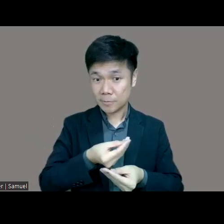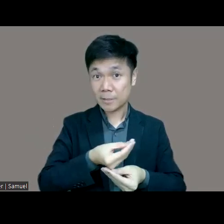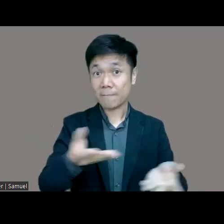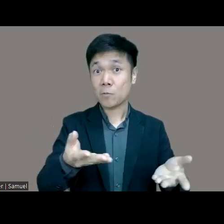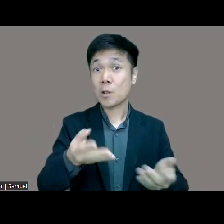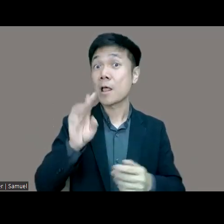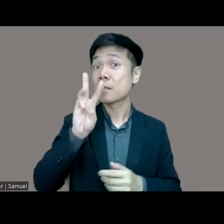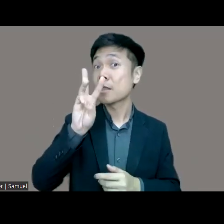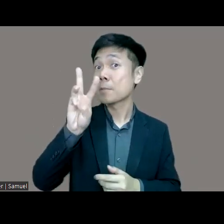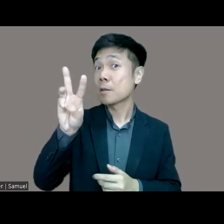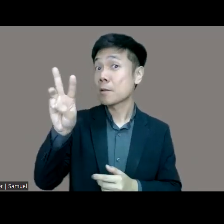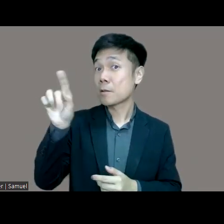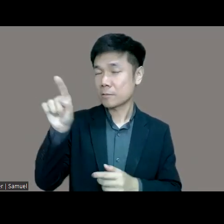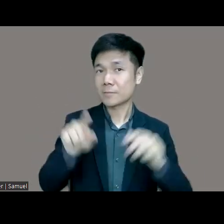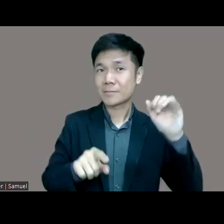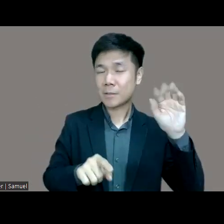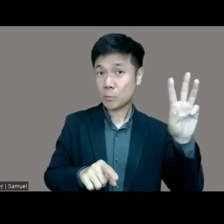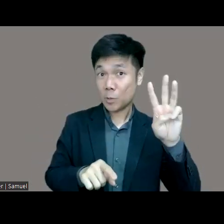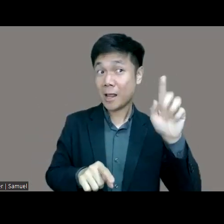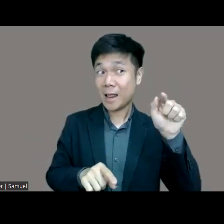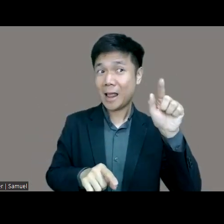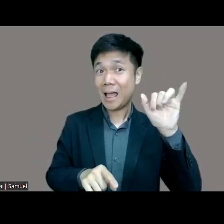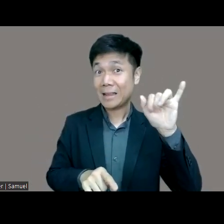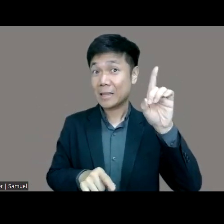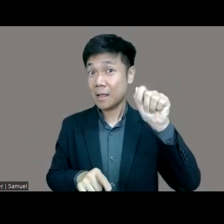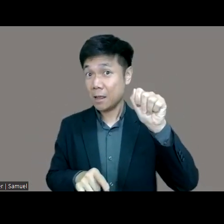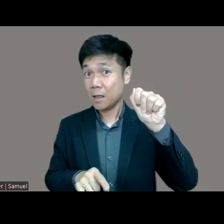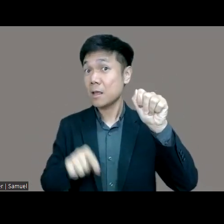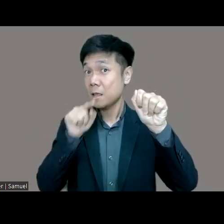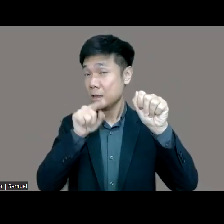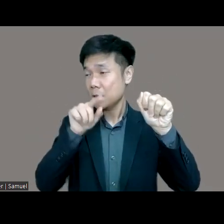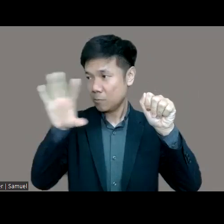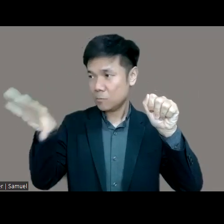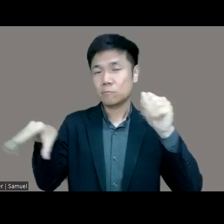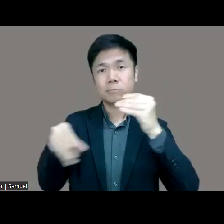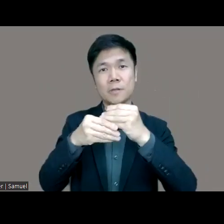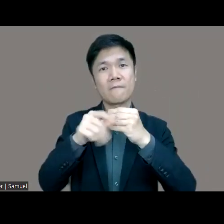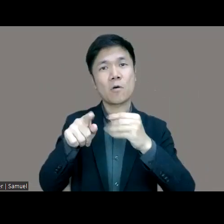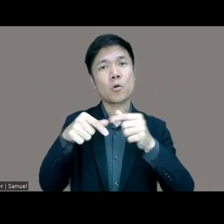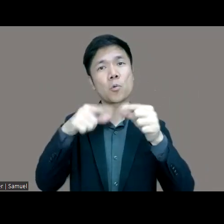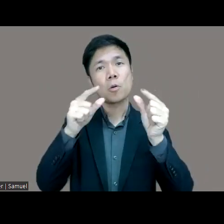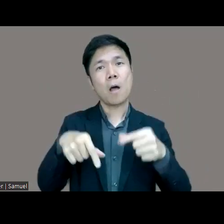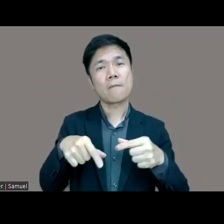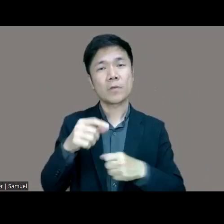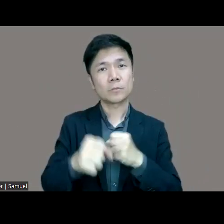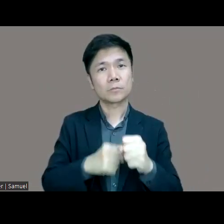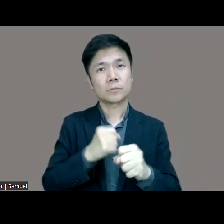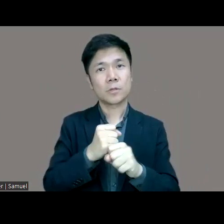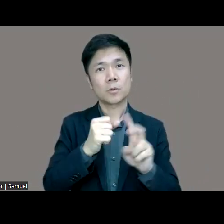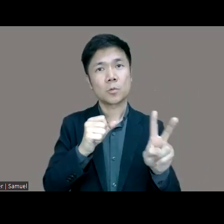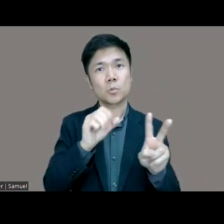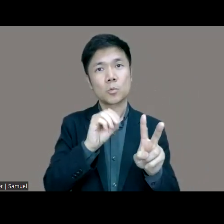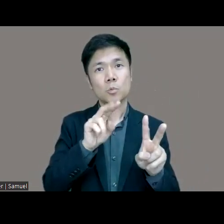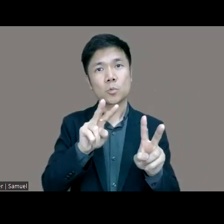website with the International Disability Alliance, where we had we have the report for 2021, outlining priorities